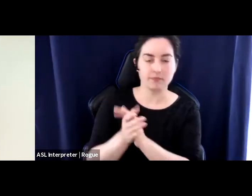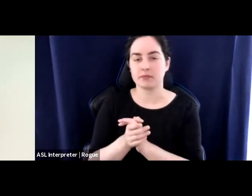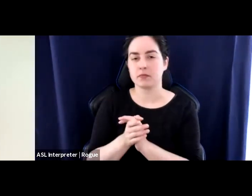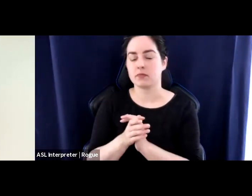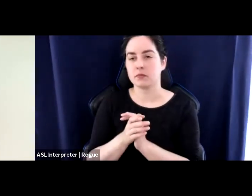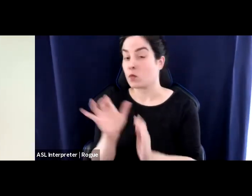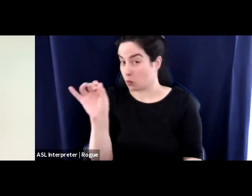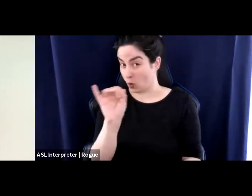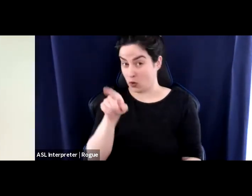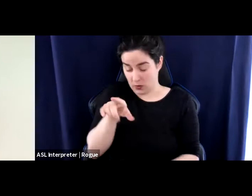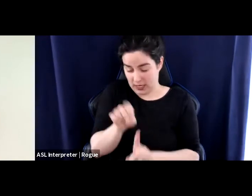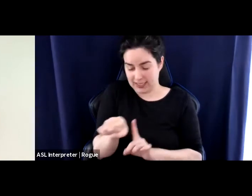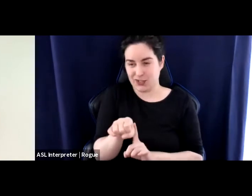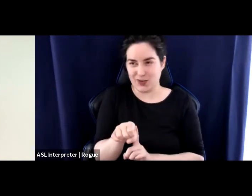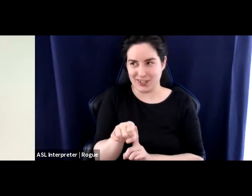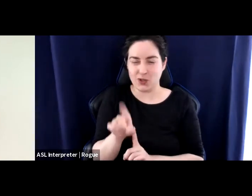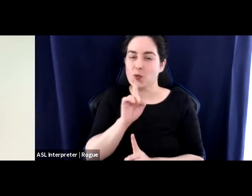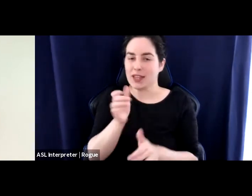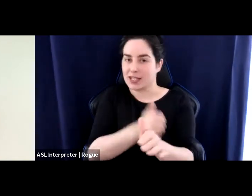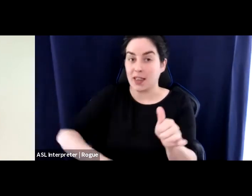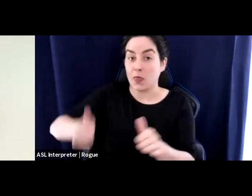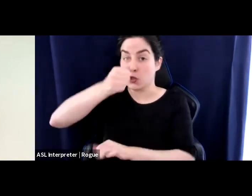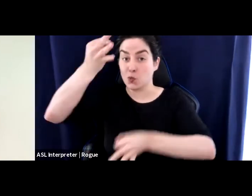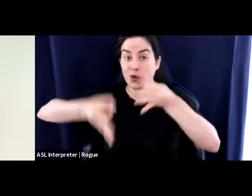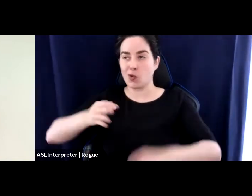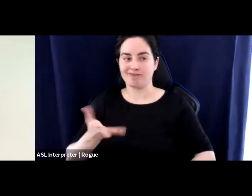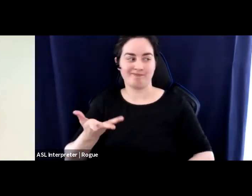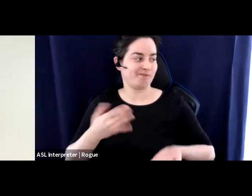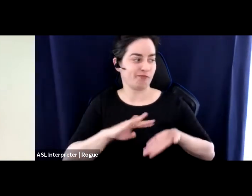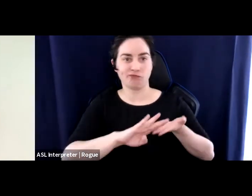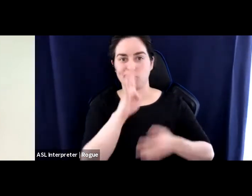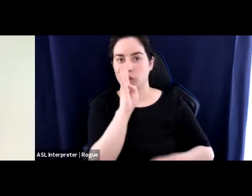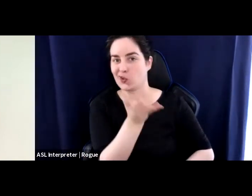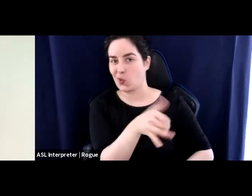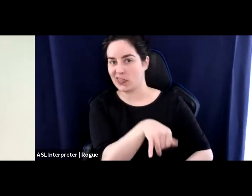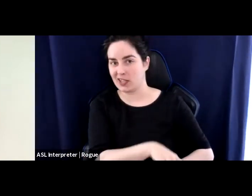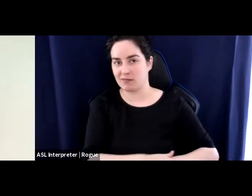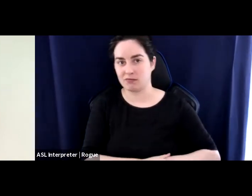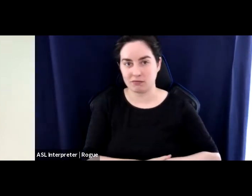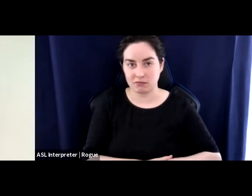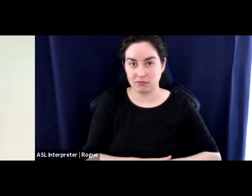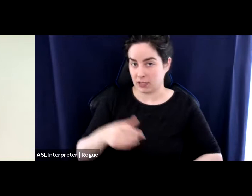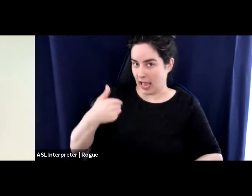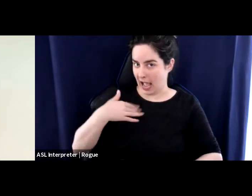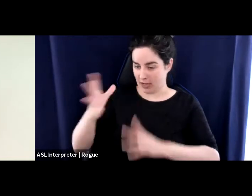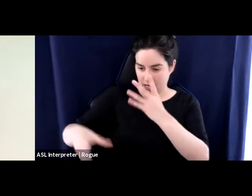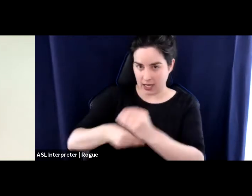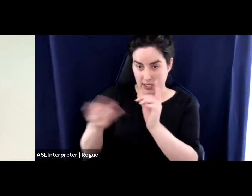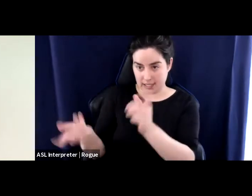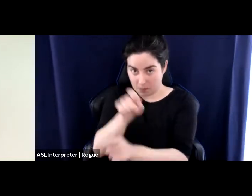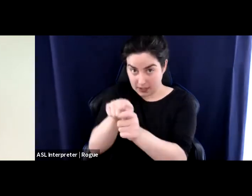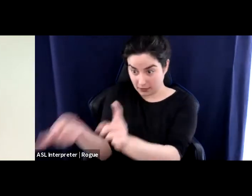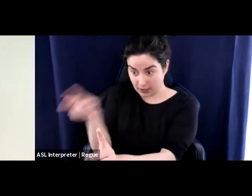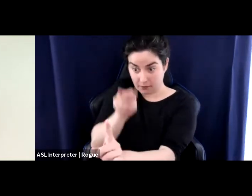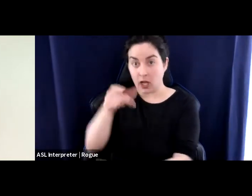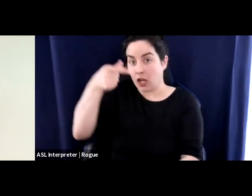that the Supreme Court didn't really engage with that element of the case, that sort of gendered element of sexual